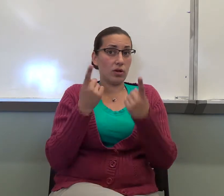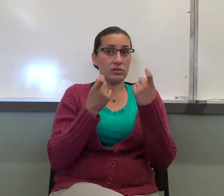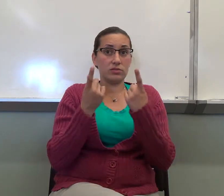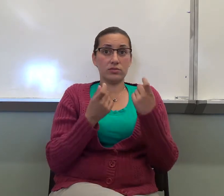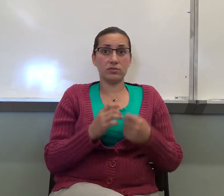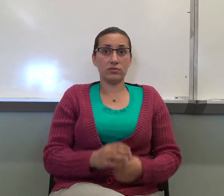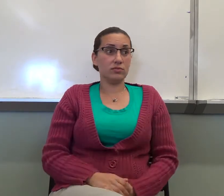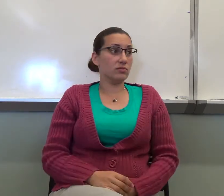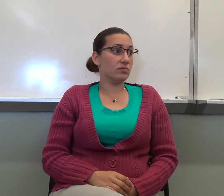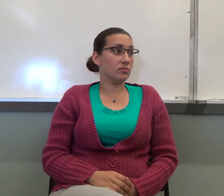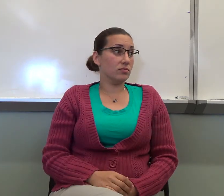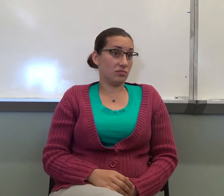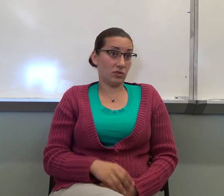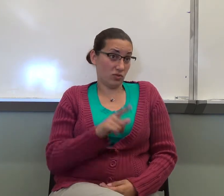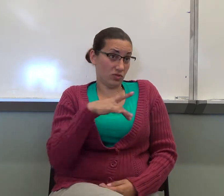Things are going pretty good so far?